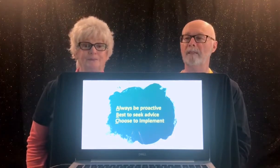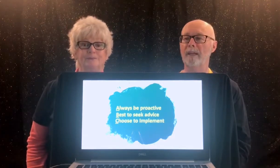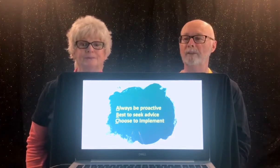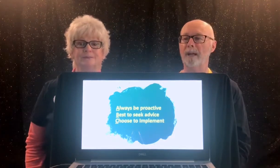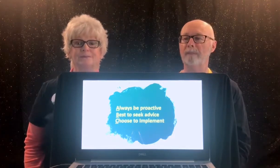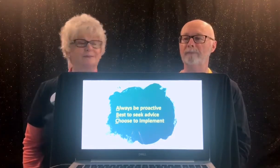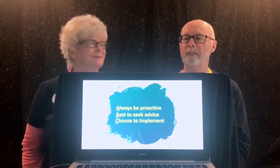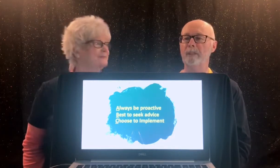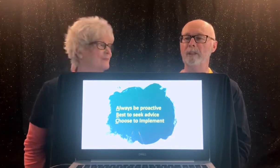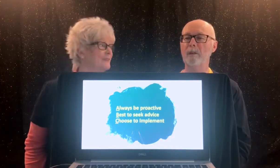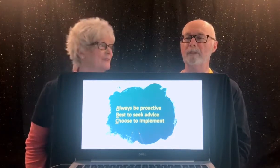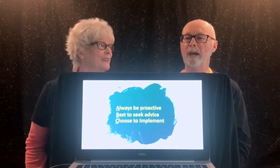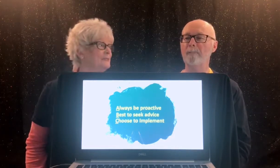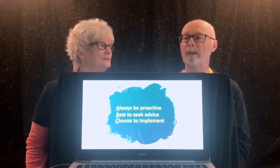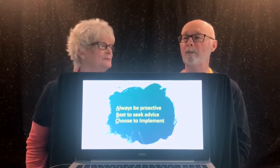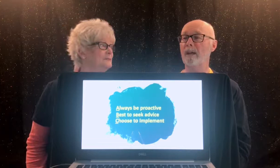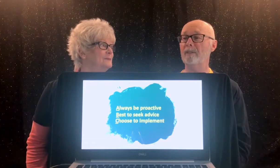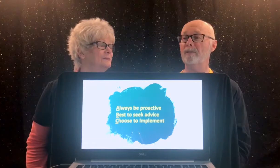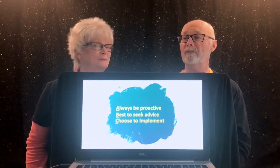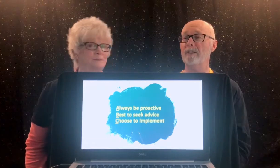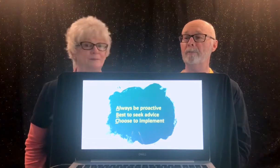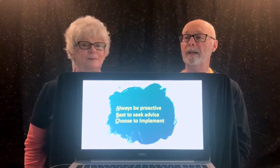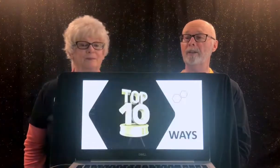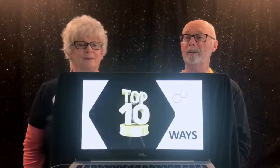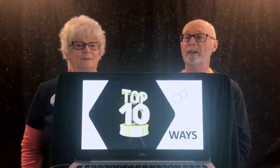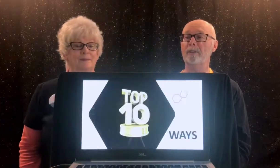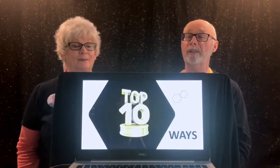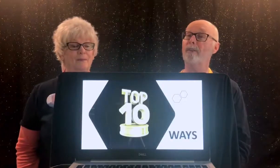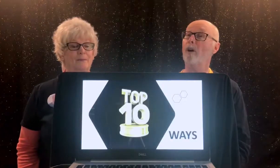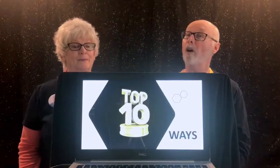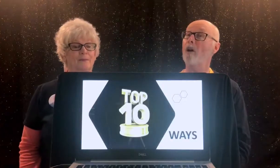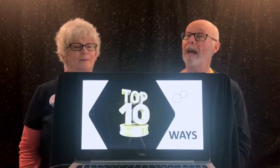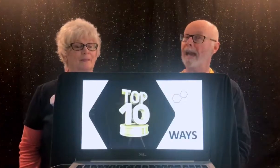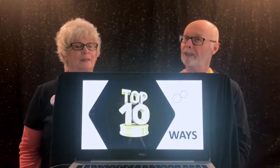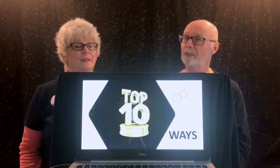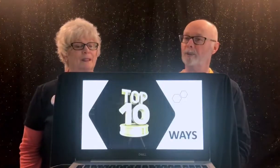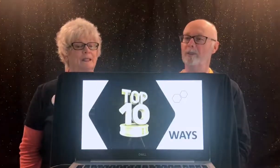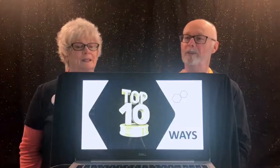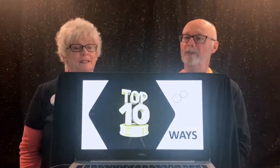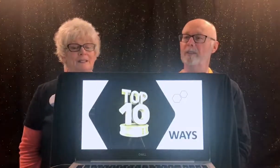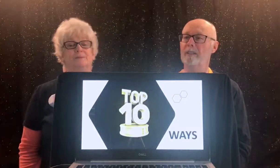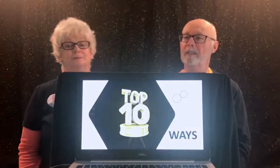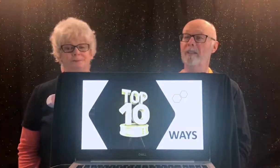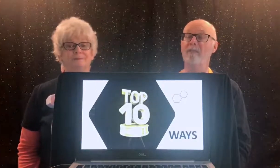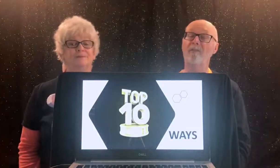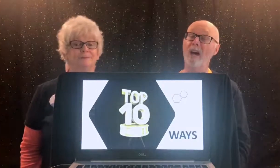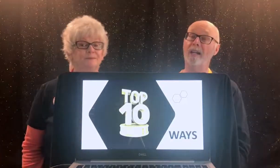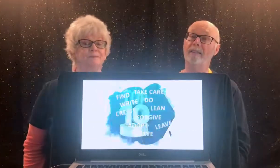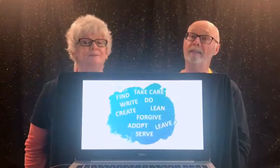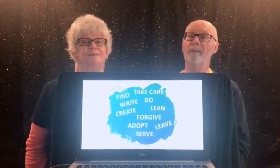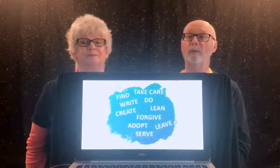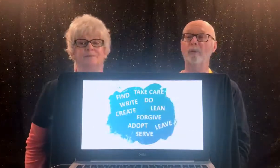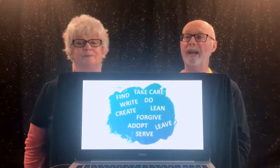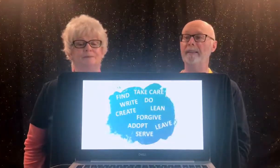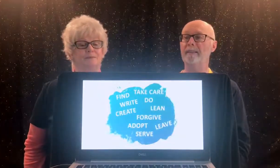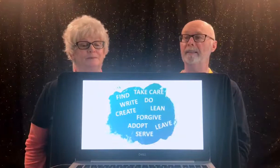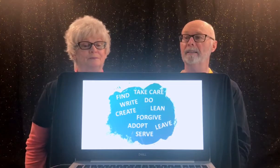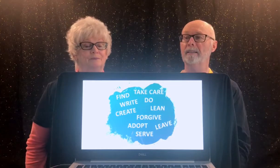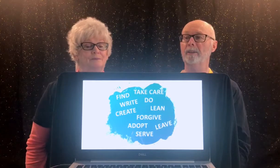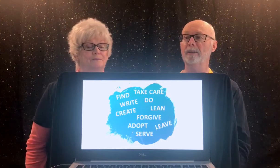That's right. You know, the top 10 ways for feeling better during grief are all action words. Find, write,